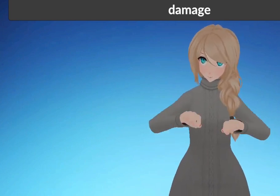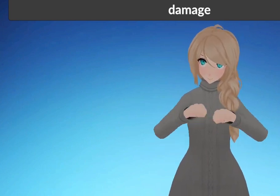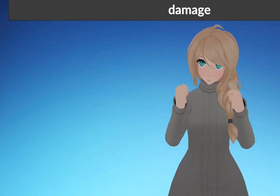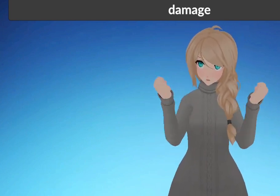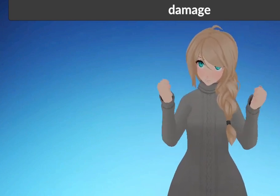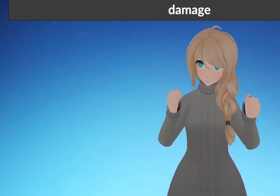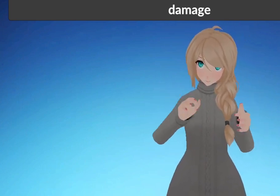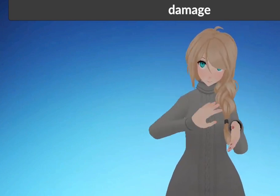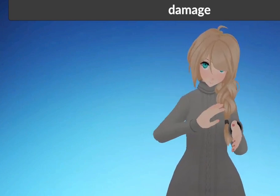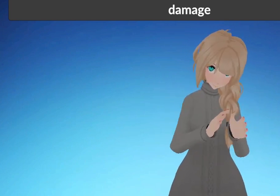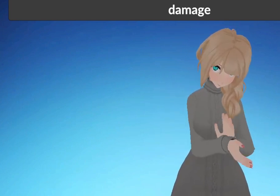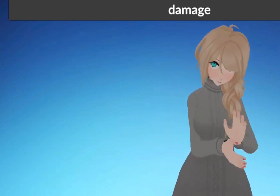Broke.